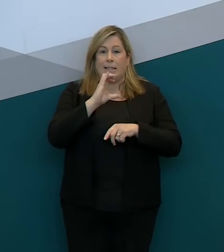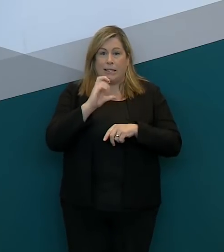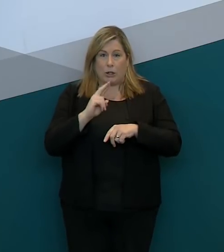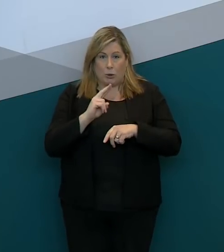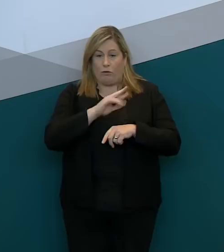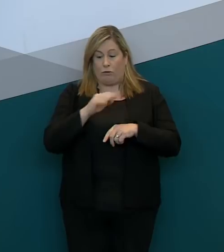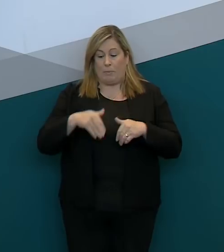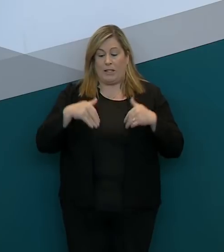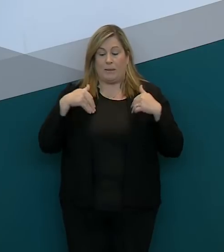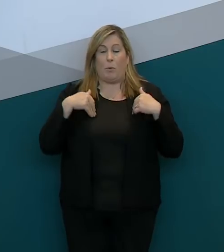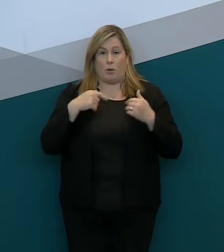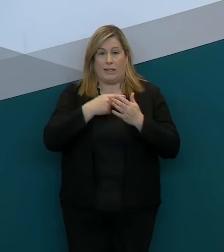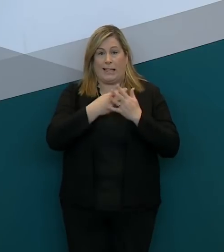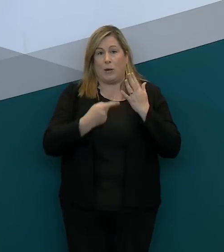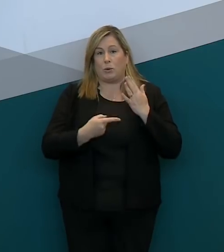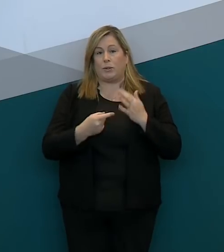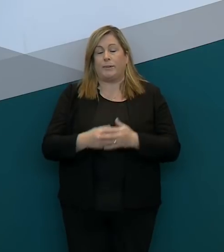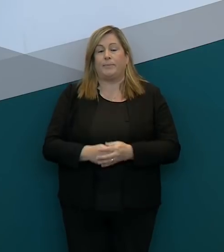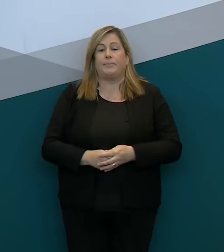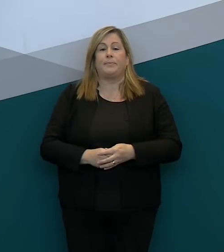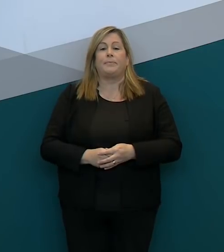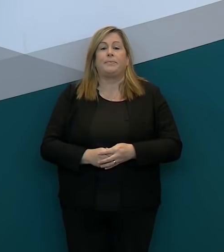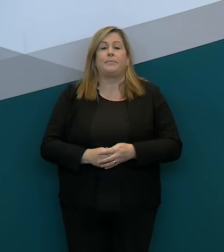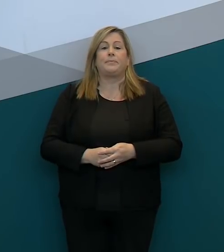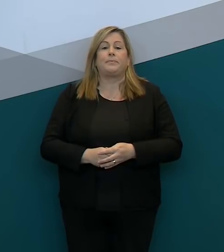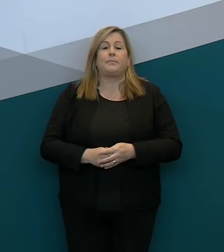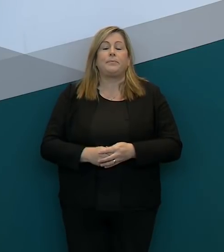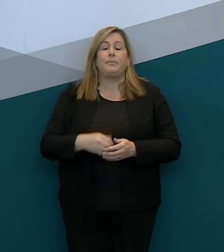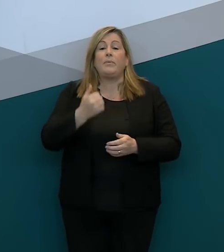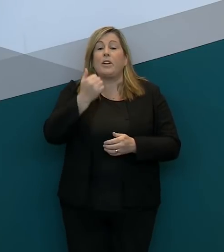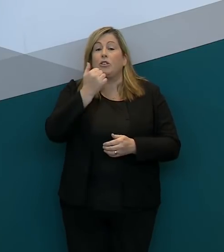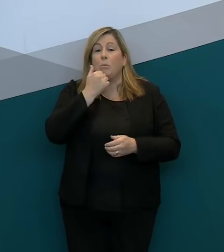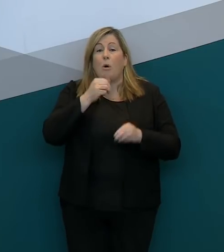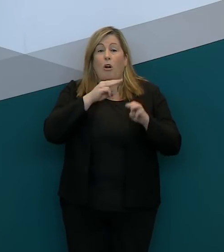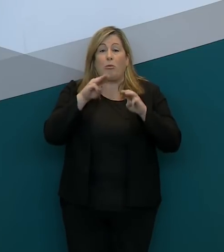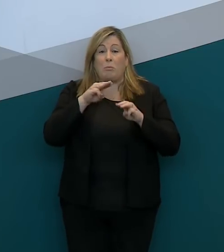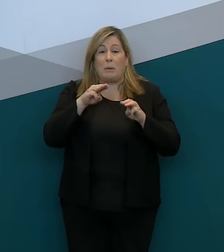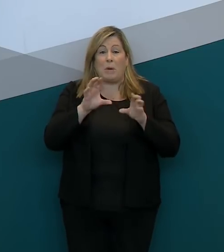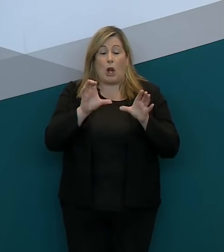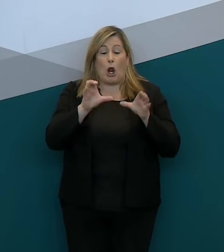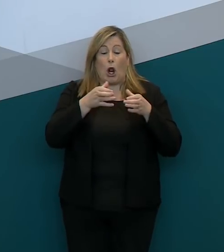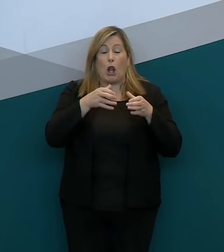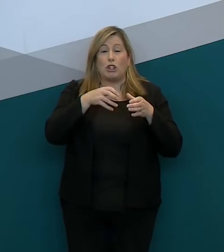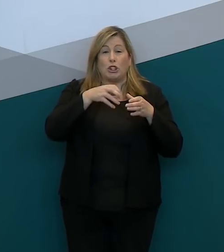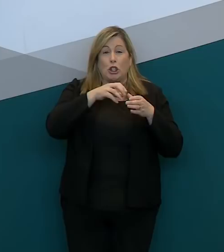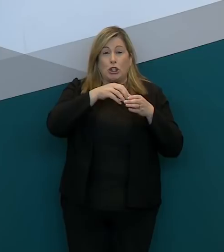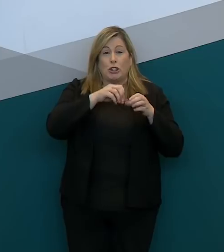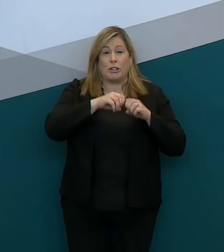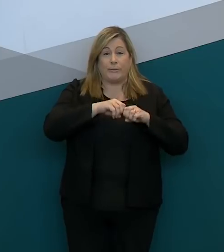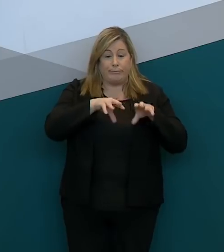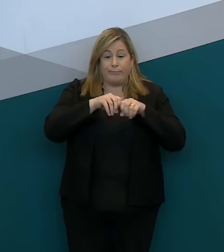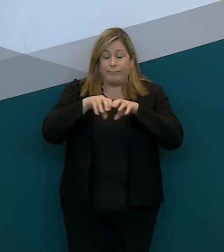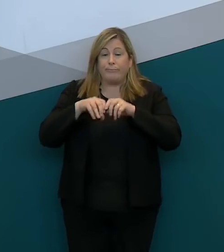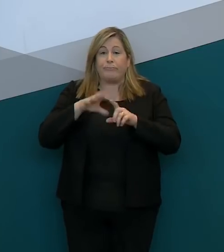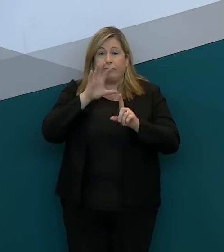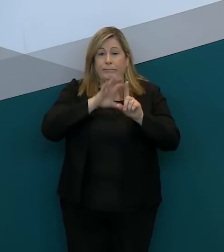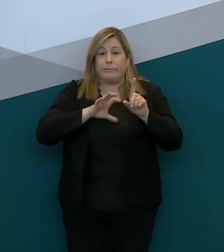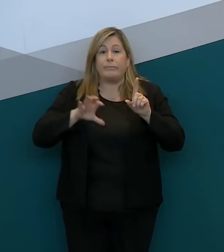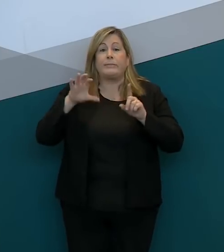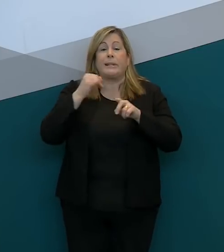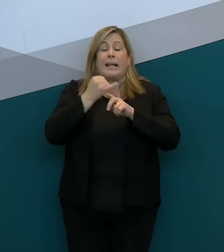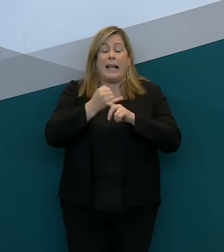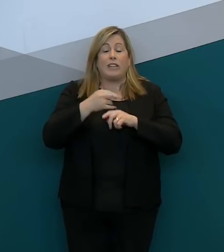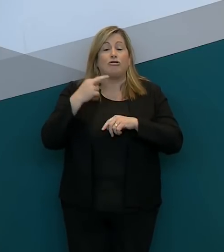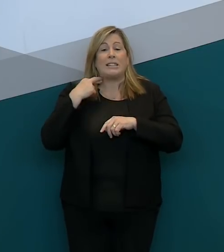of this morning. The number of clusters then, briefly in relation to both residential care facilities and nursing